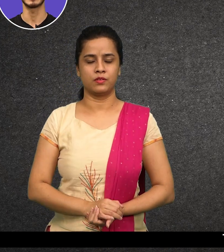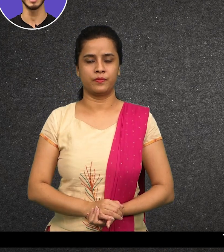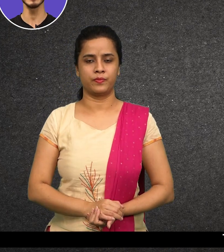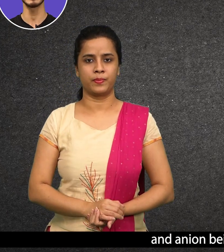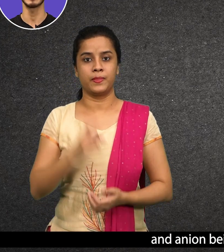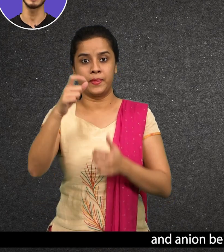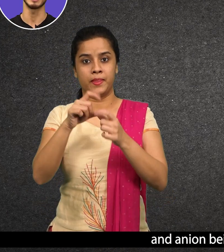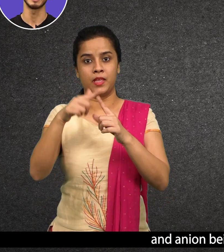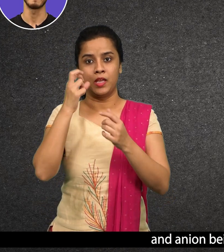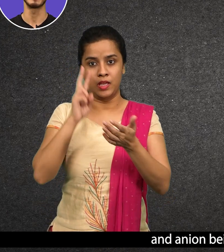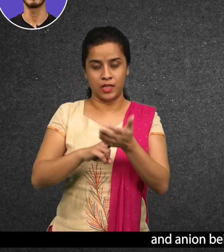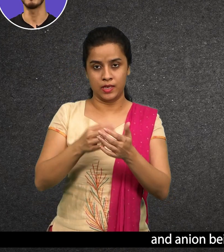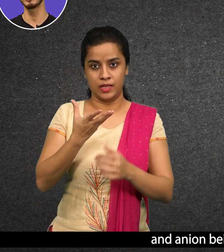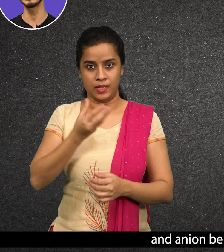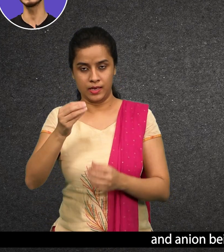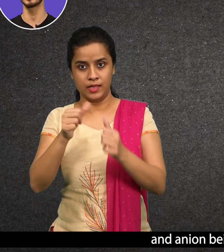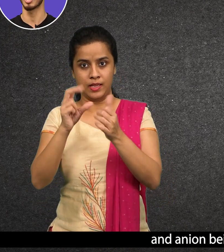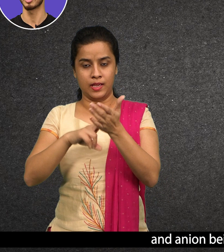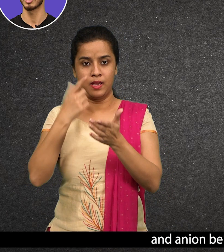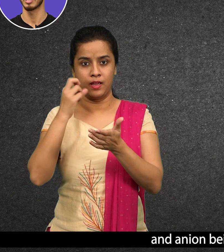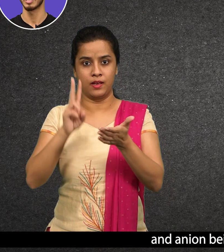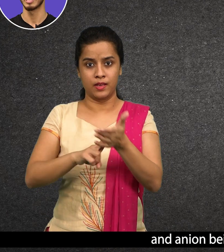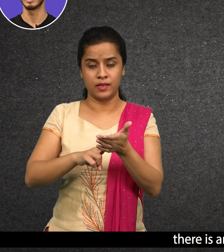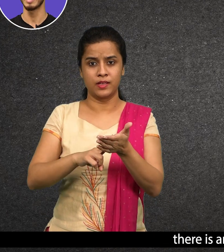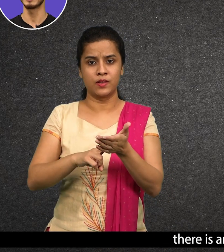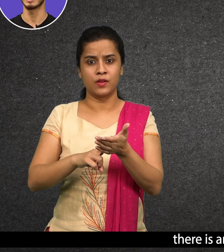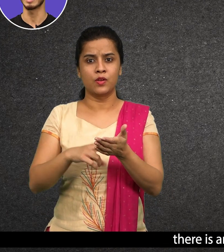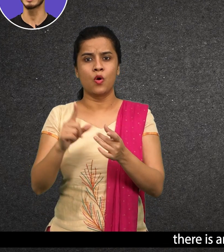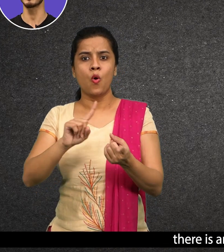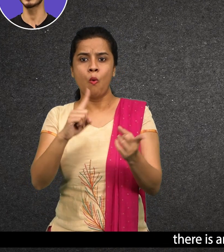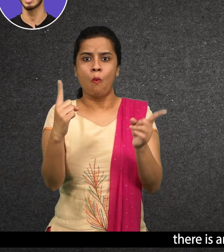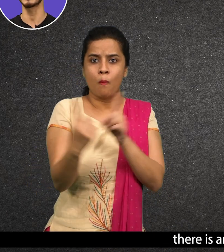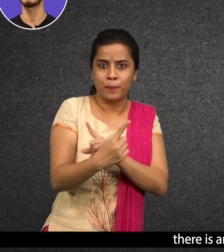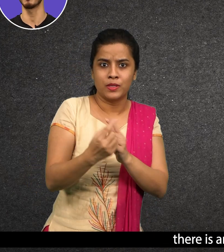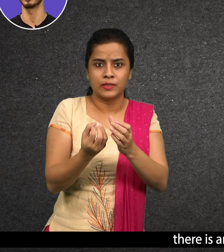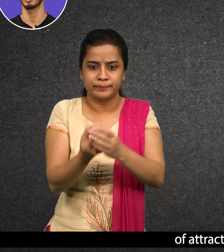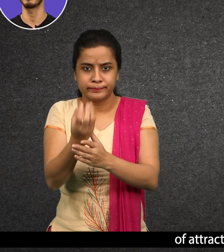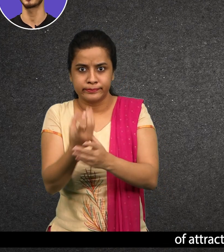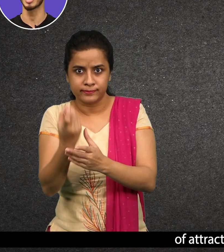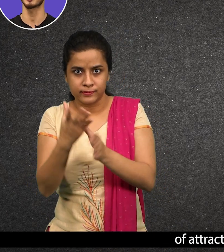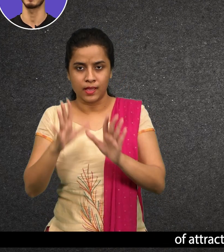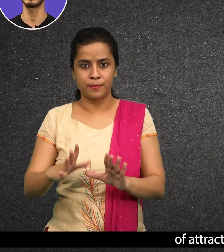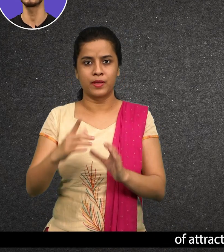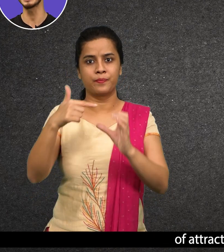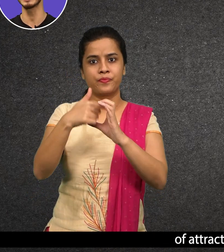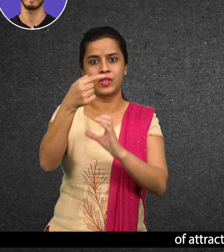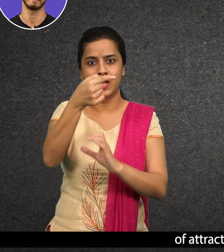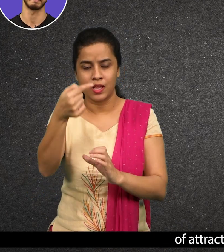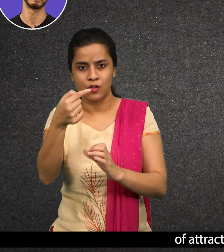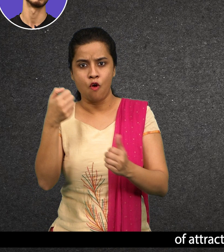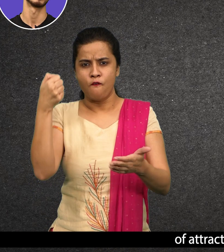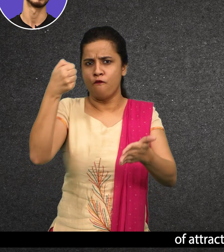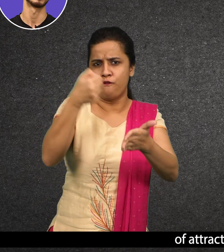The cation and anion being oppositely charged, there is an electrostatic force of attraction between